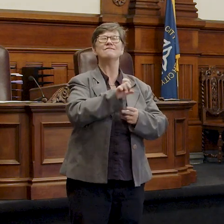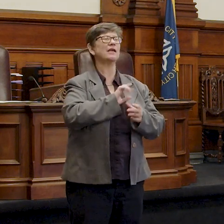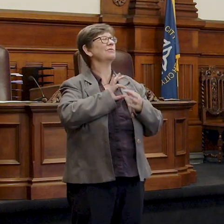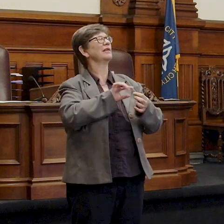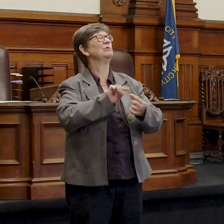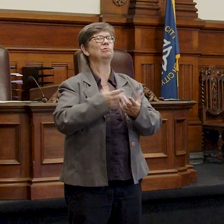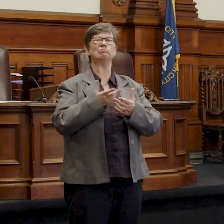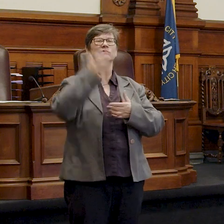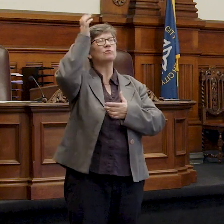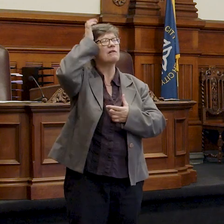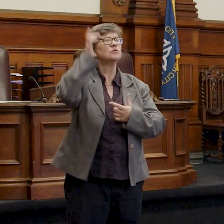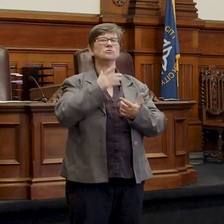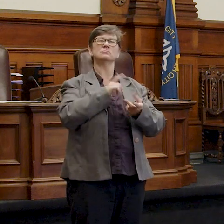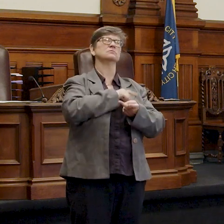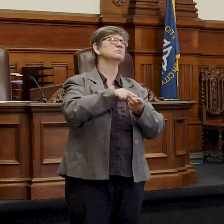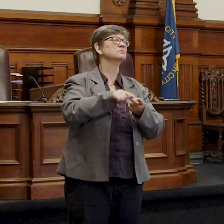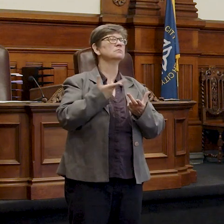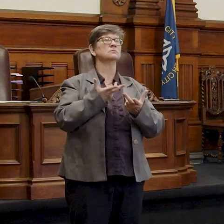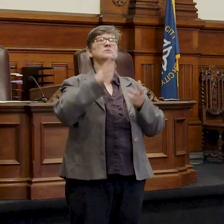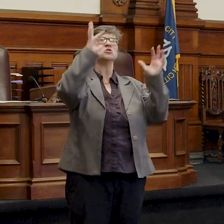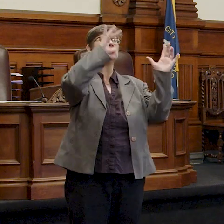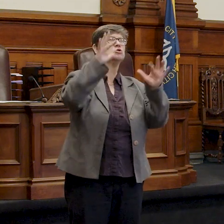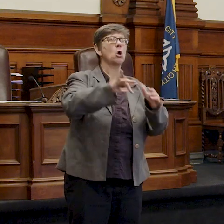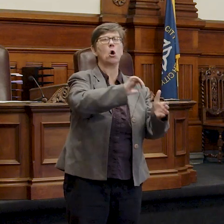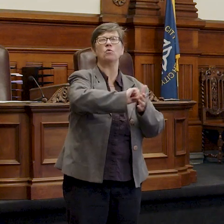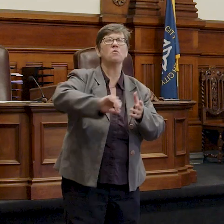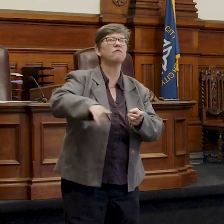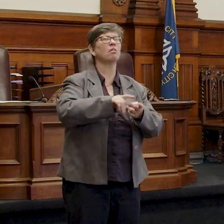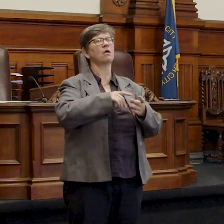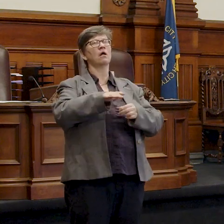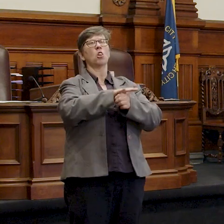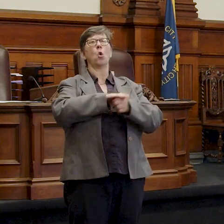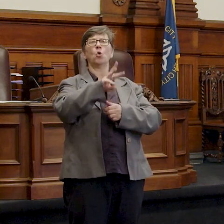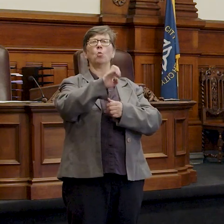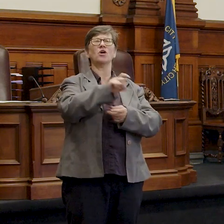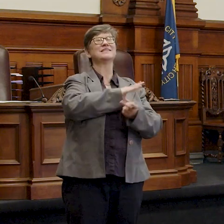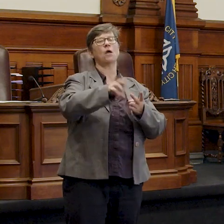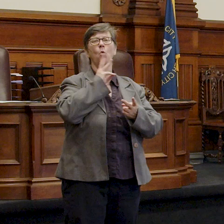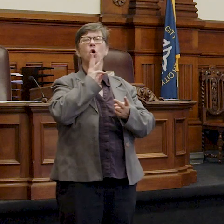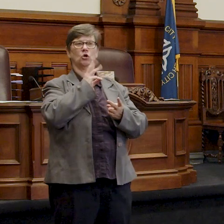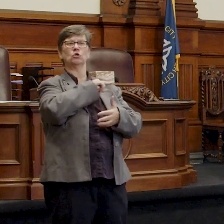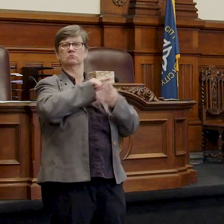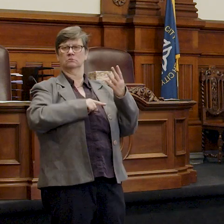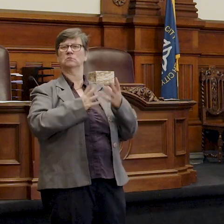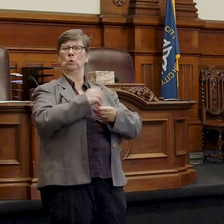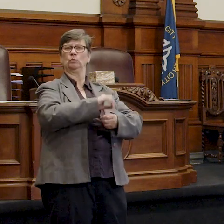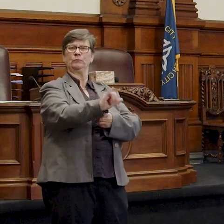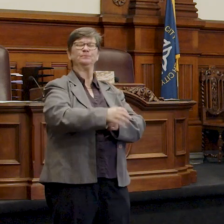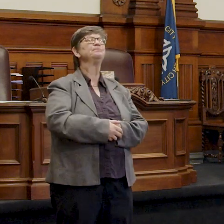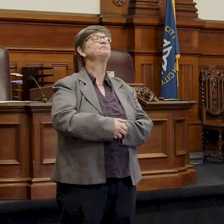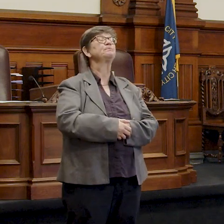collection, local works, snow removal on sidewalks and roads, and water. With regard to